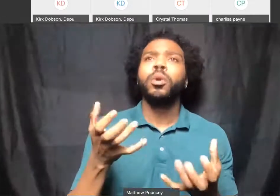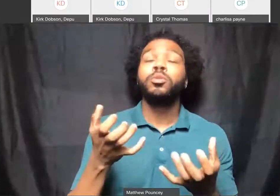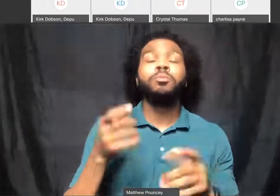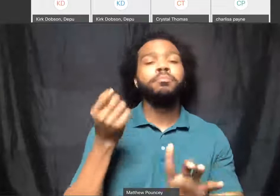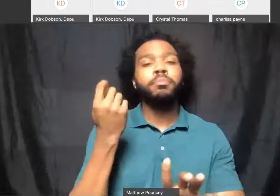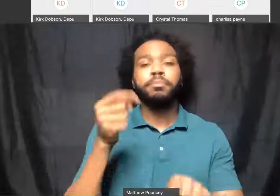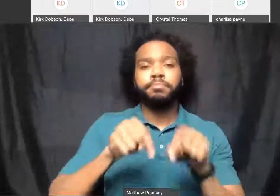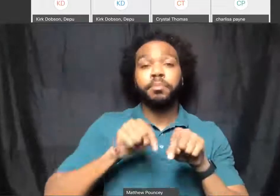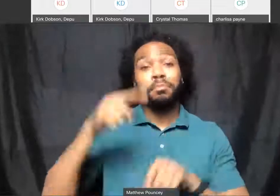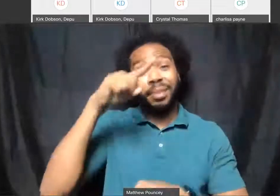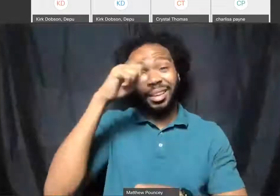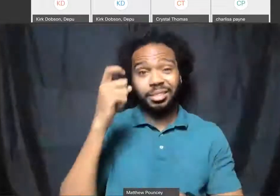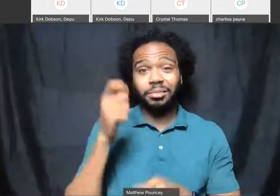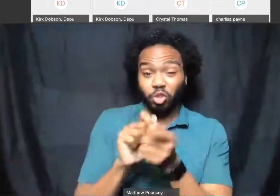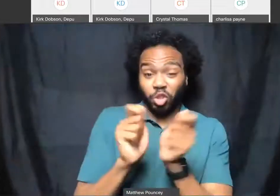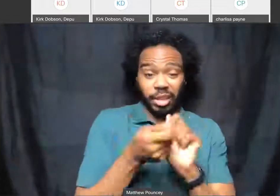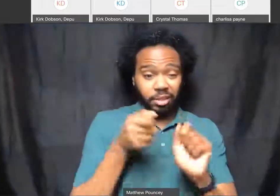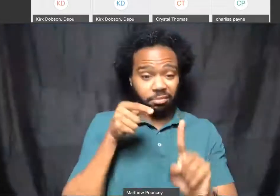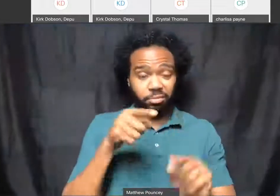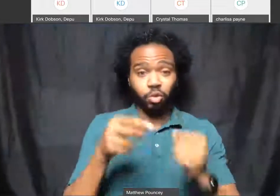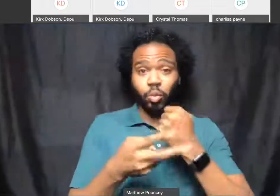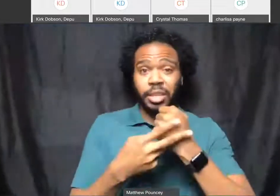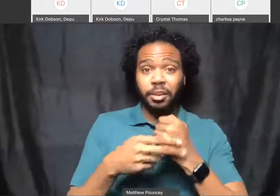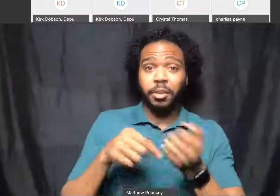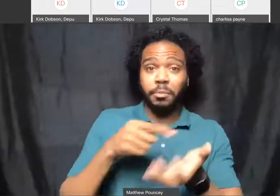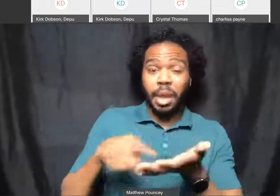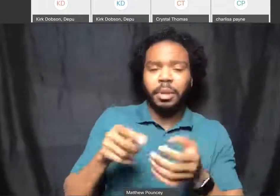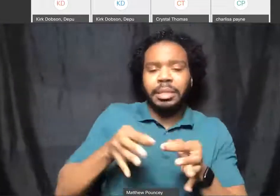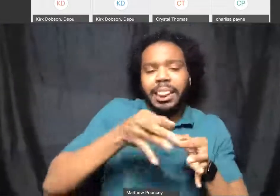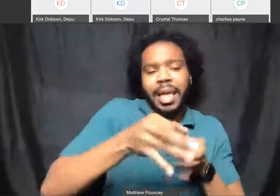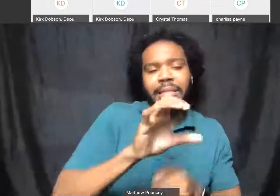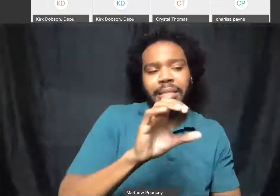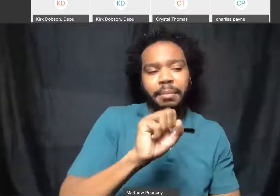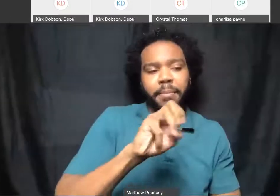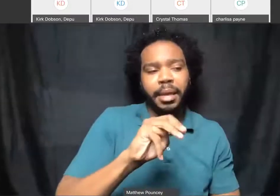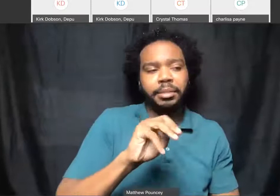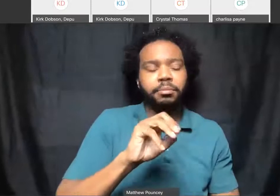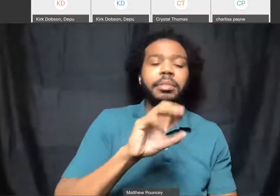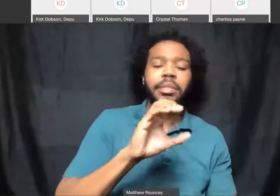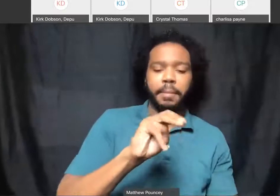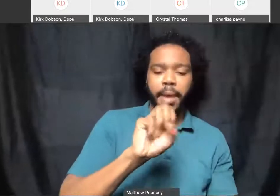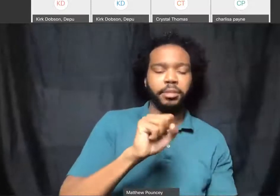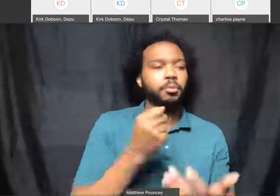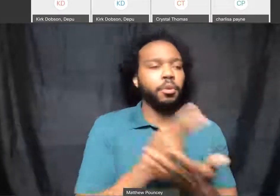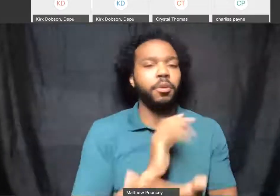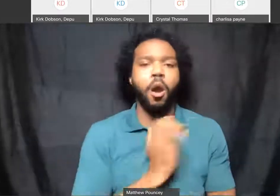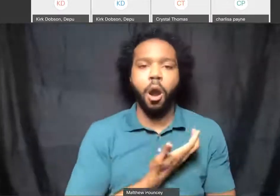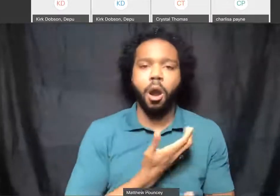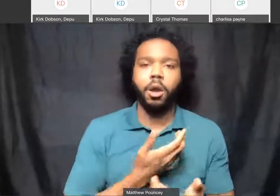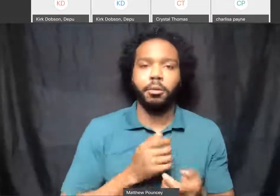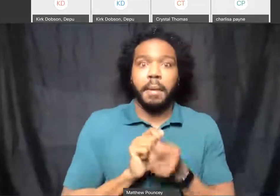change with retainer payments, it delayed CMS approving our amended Appendix K.